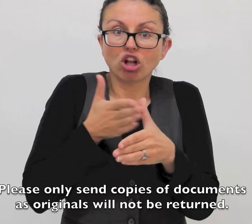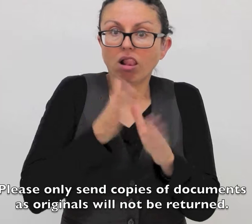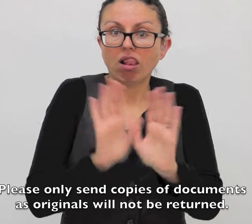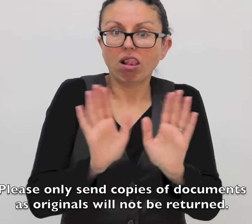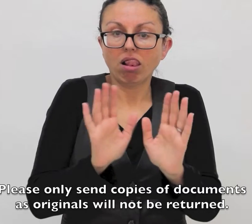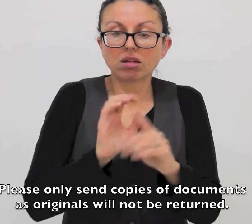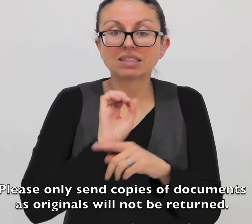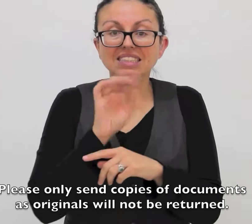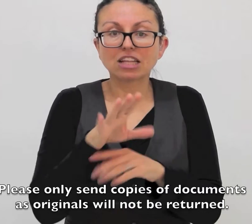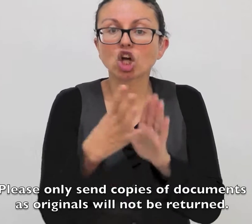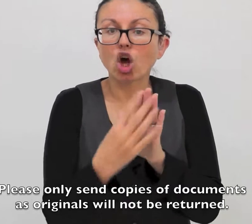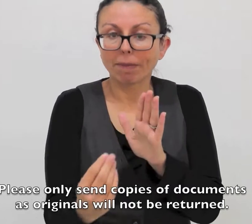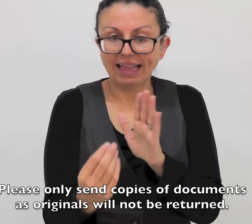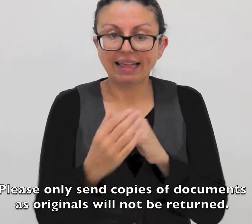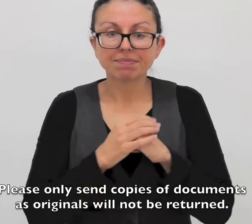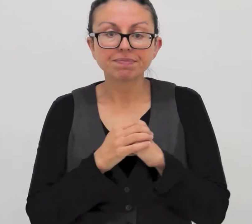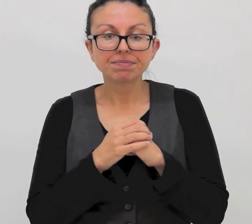documents, as originals will not be returned.